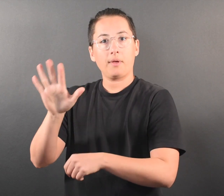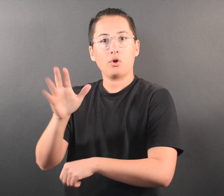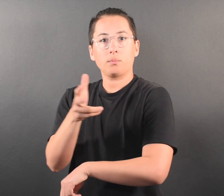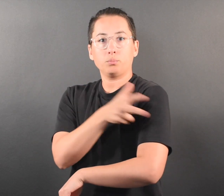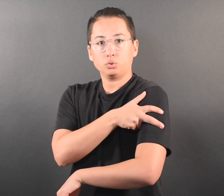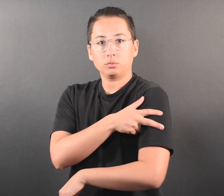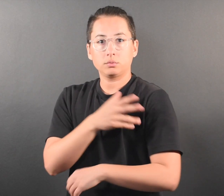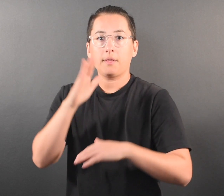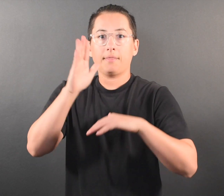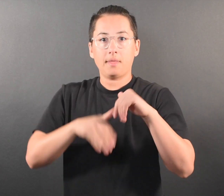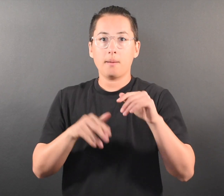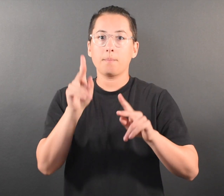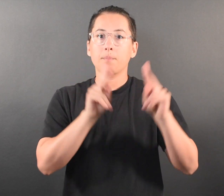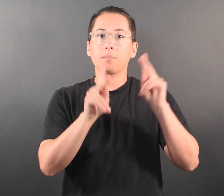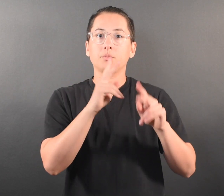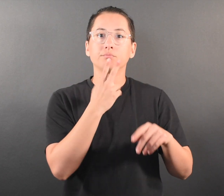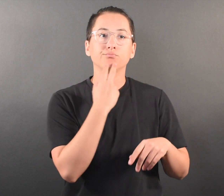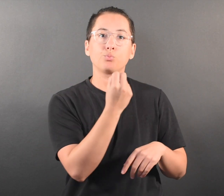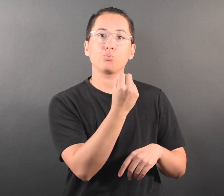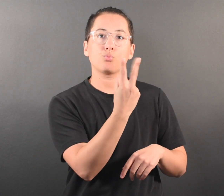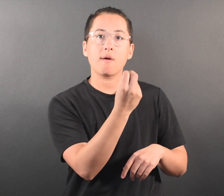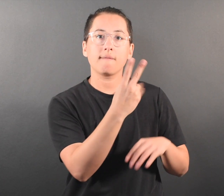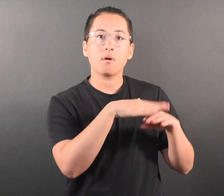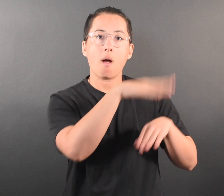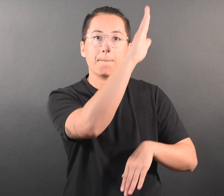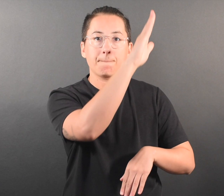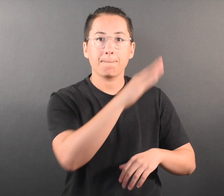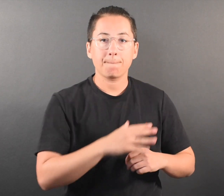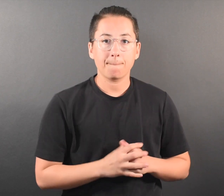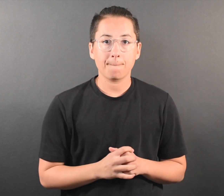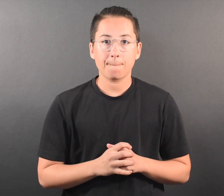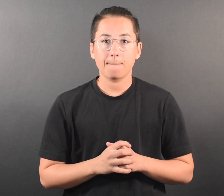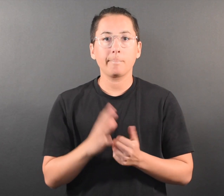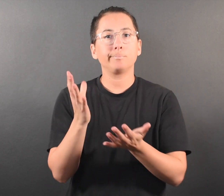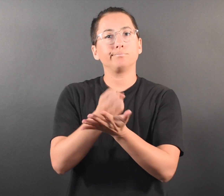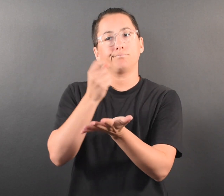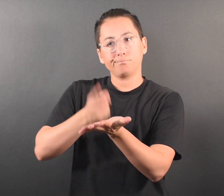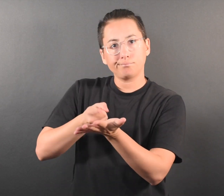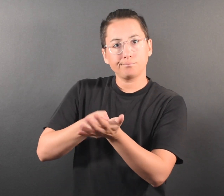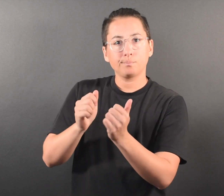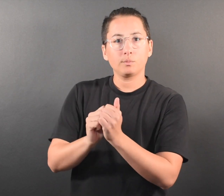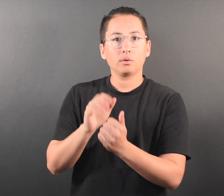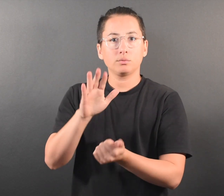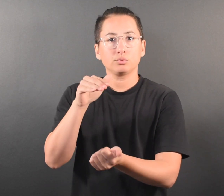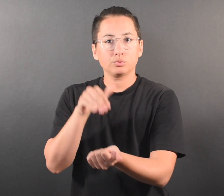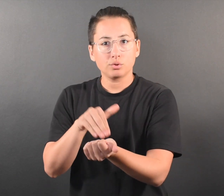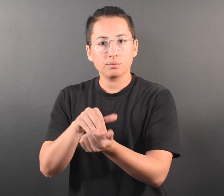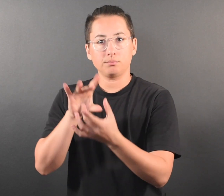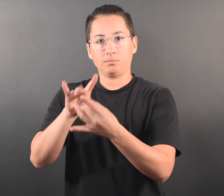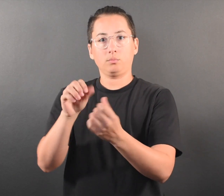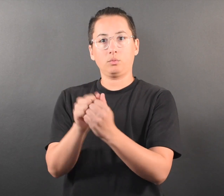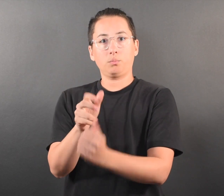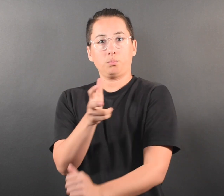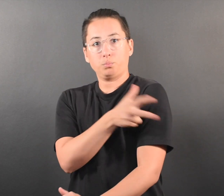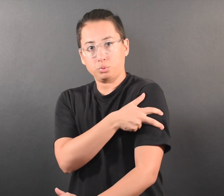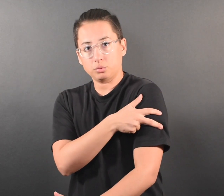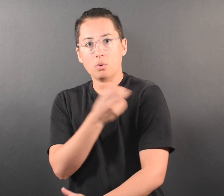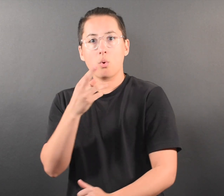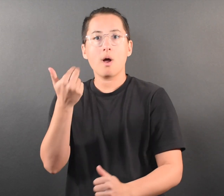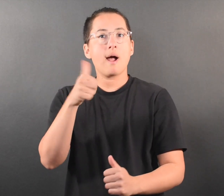those 12 years and older. Talk to your healthcare provider about booster doses and any questions